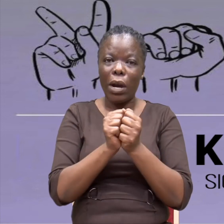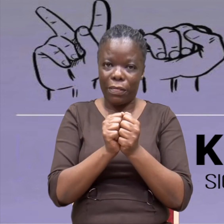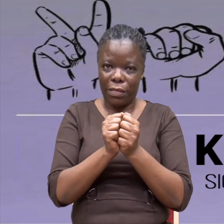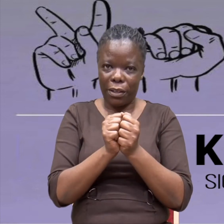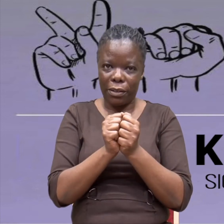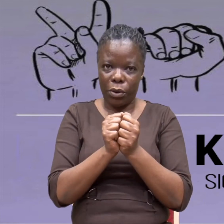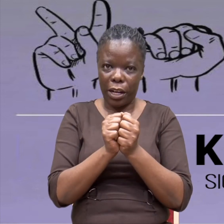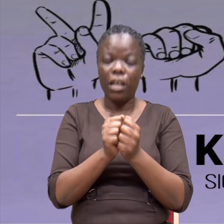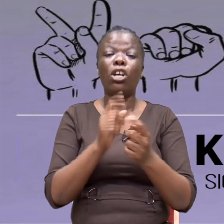with